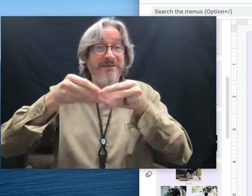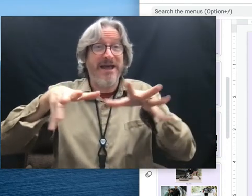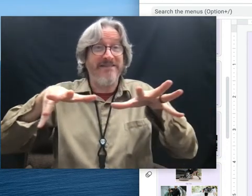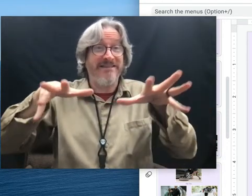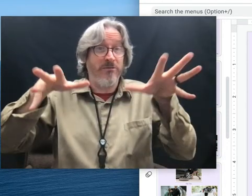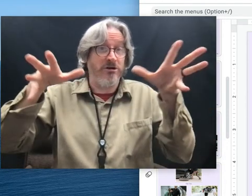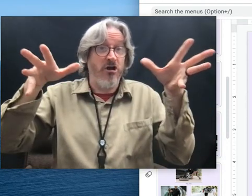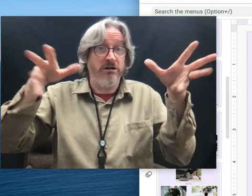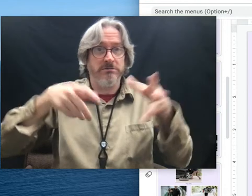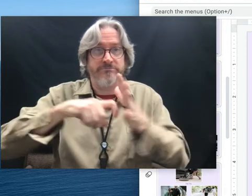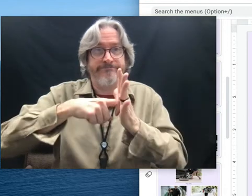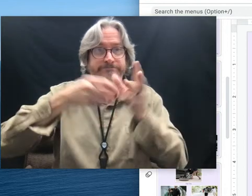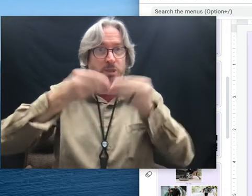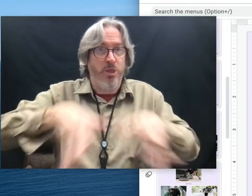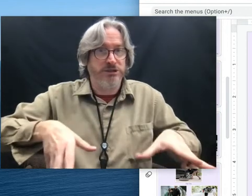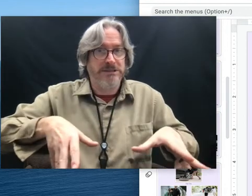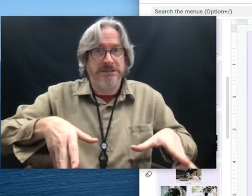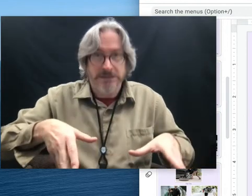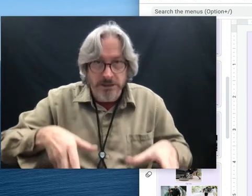holding them and then they were gone.